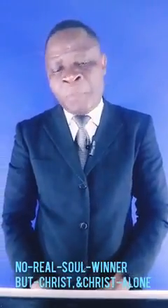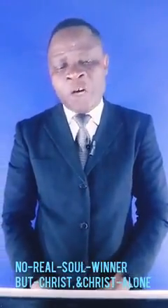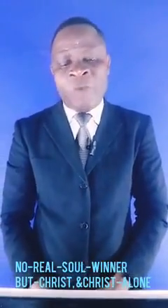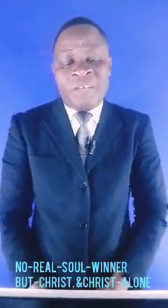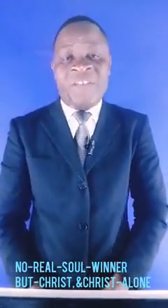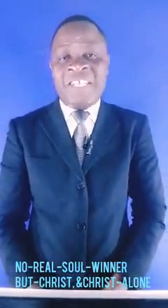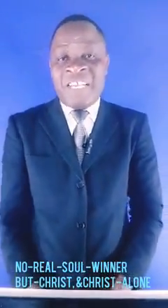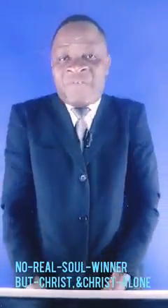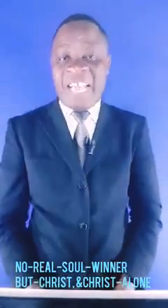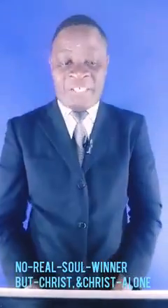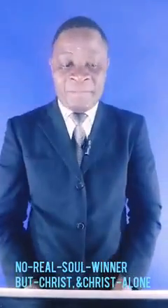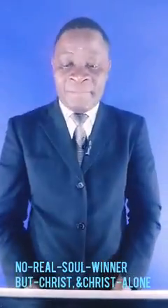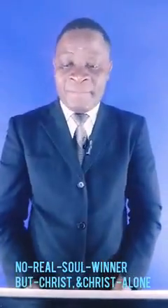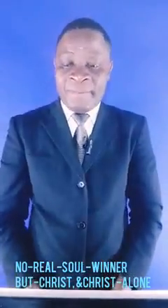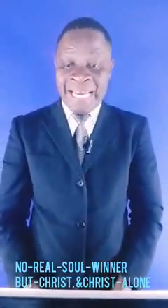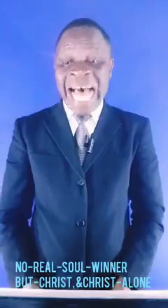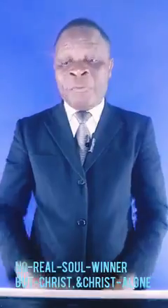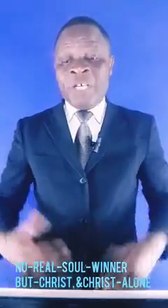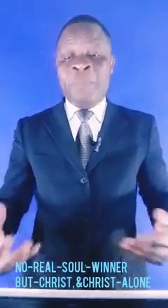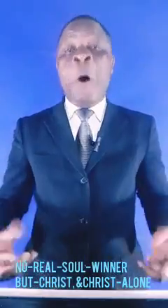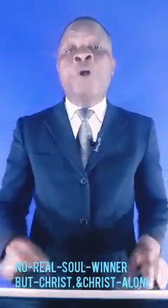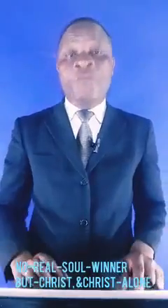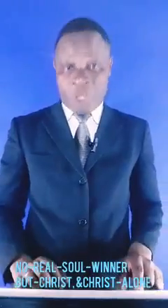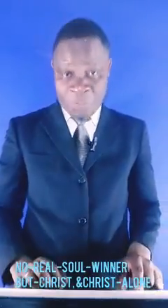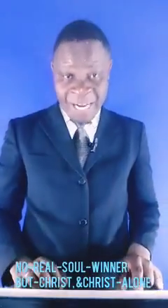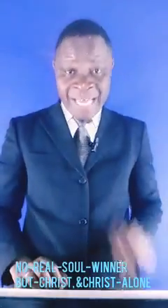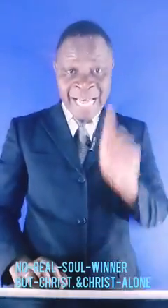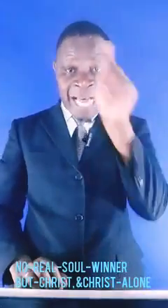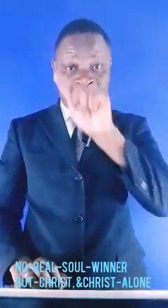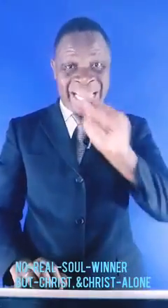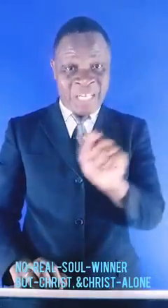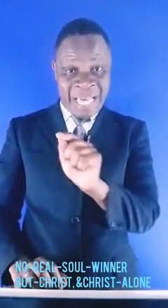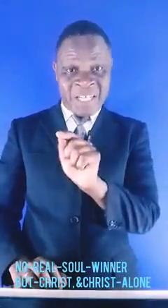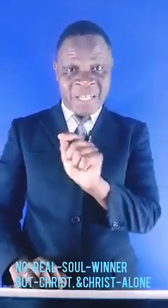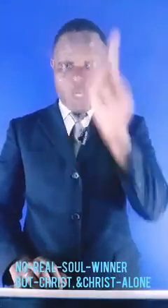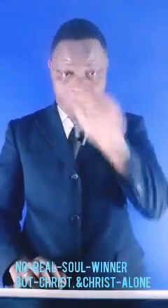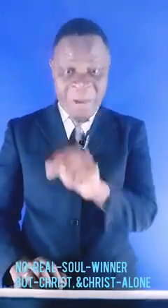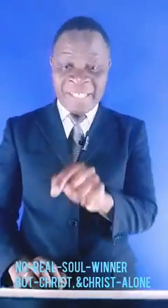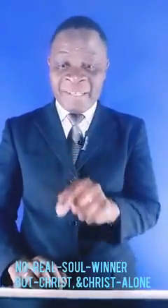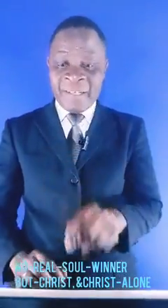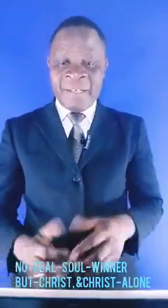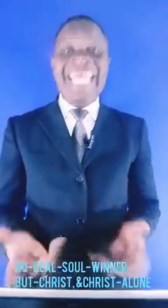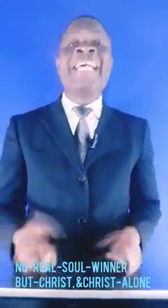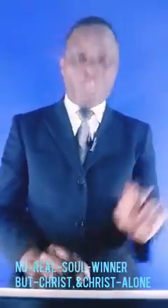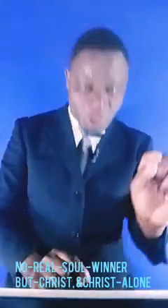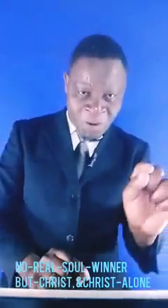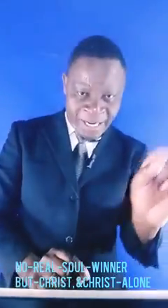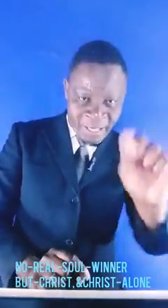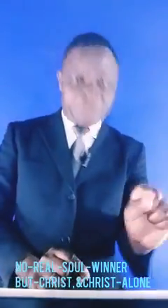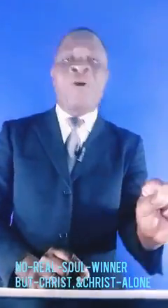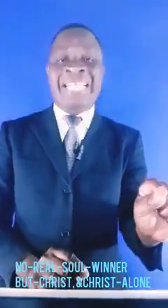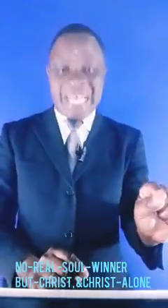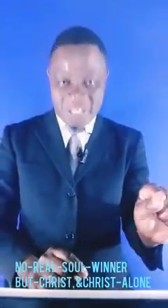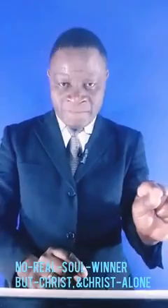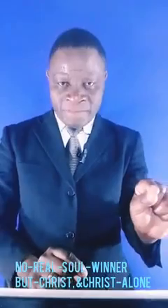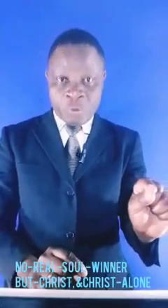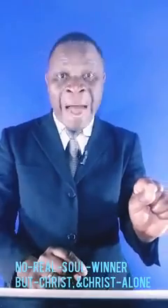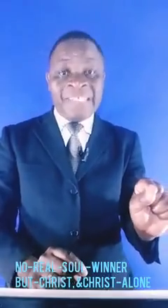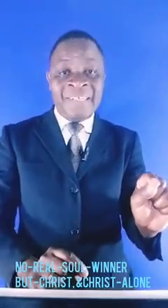born of the flesh is flesh. And that which is born of the spirit, capital letter S, spirit, is the spirit, small letter S, right?